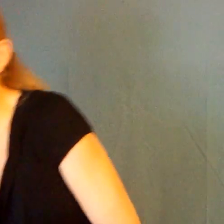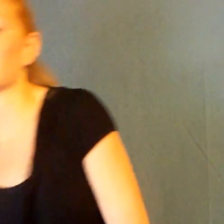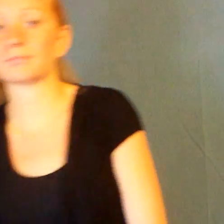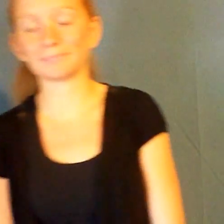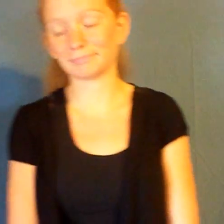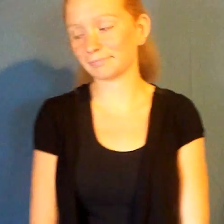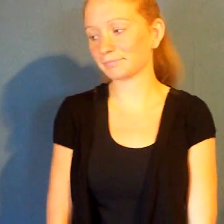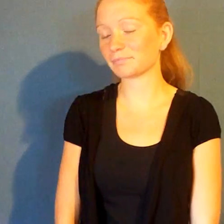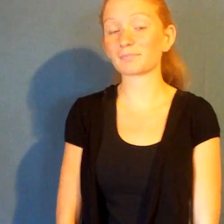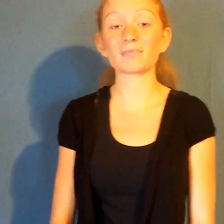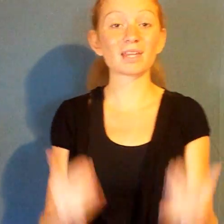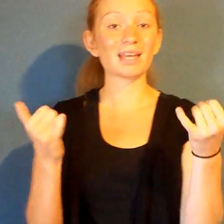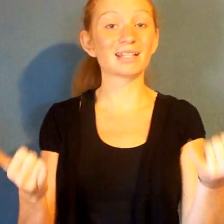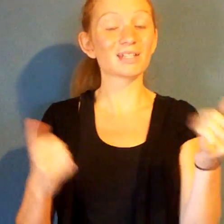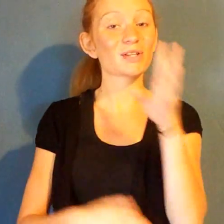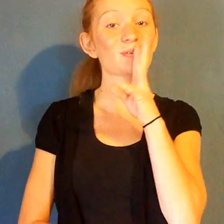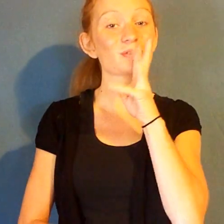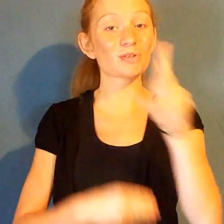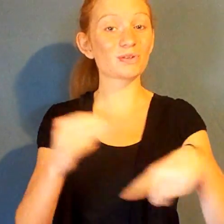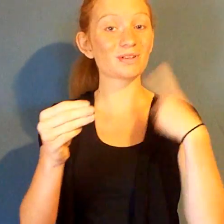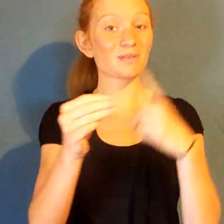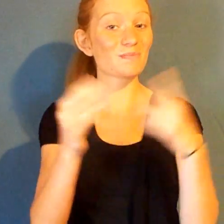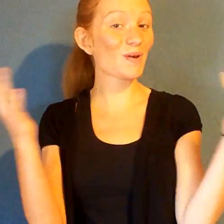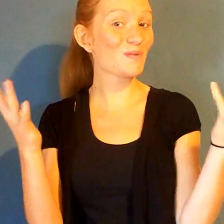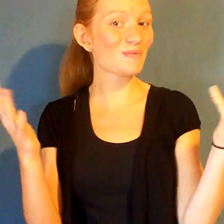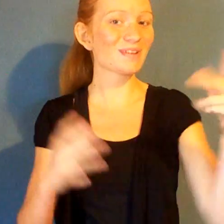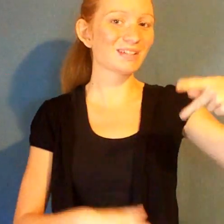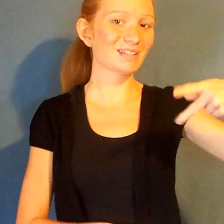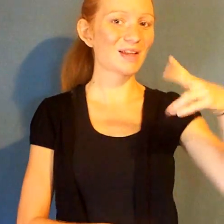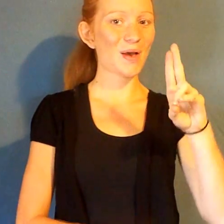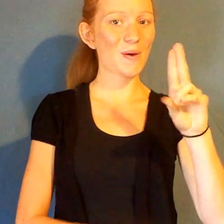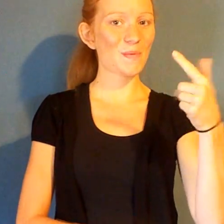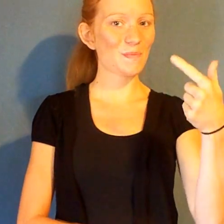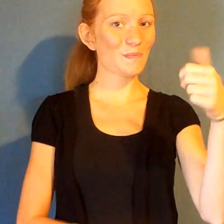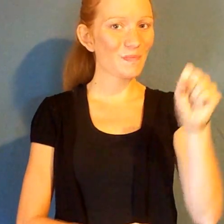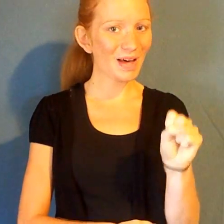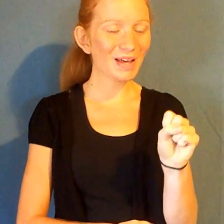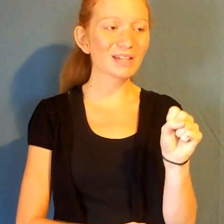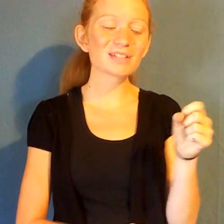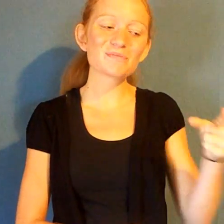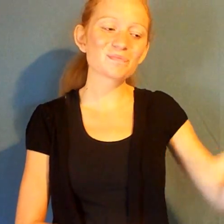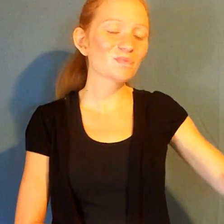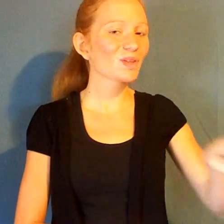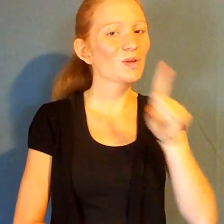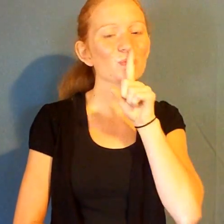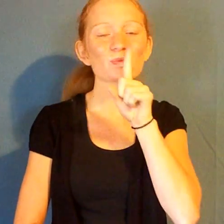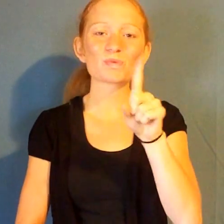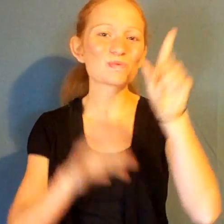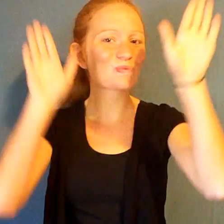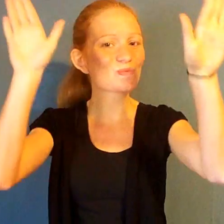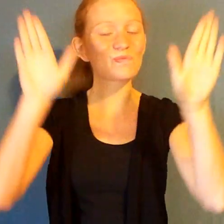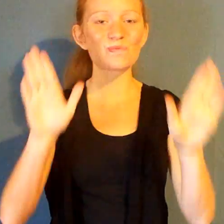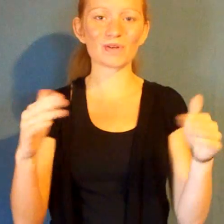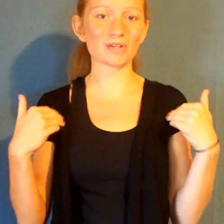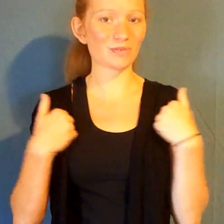We're here today to talk about pugs. Pugs are the most wonderful creatures on the planet Earth. I absolutely love